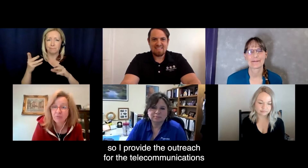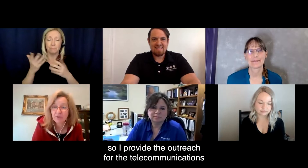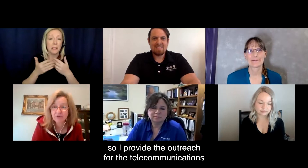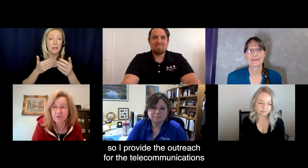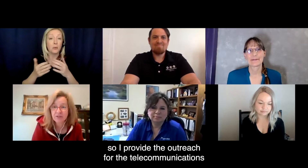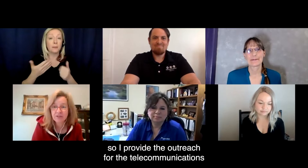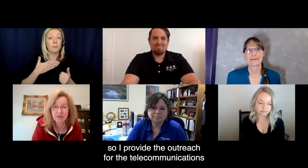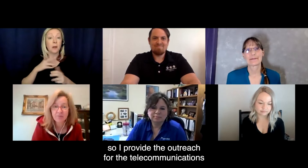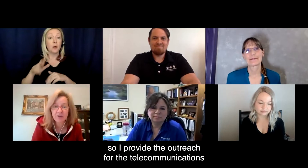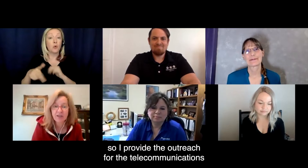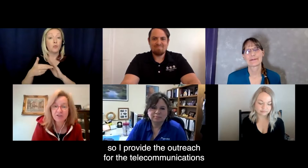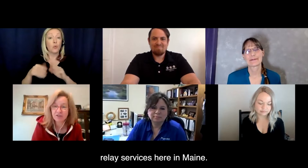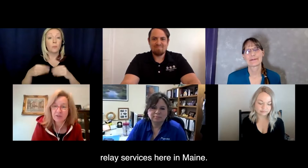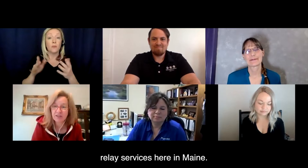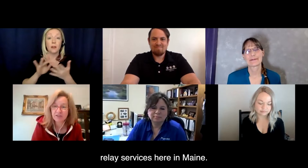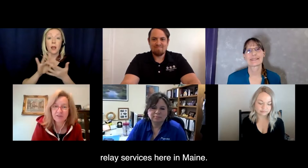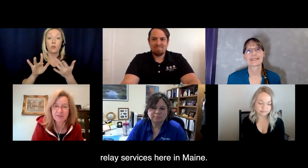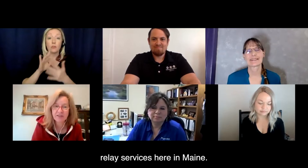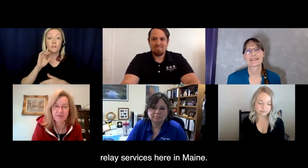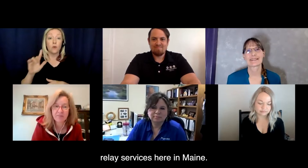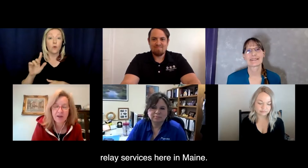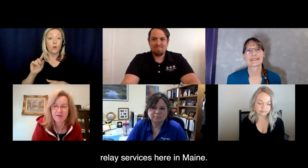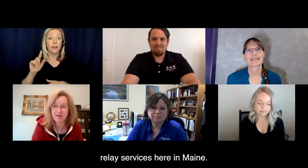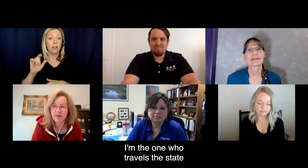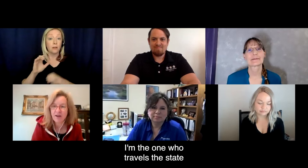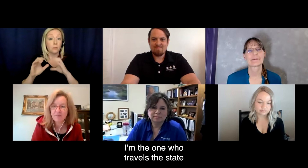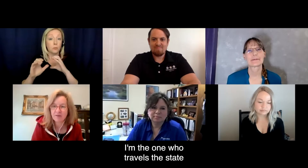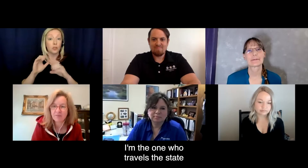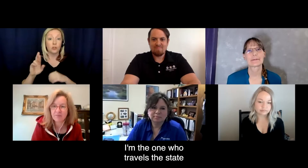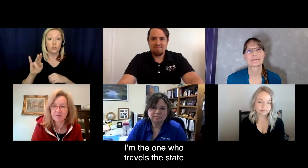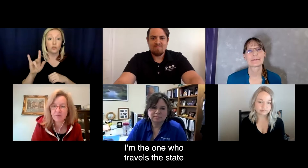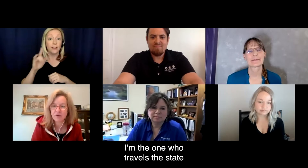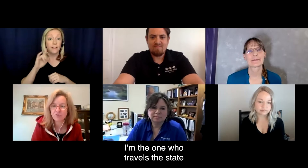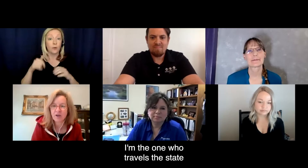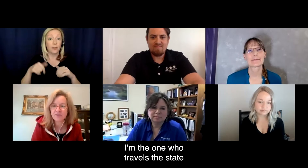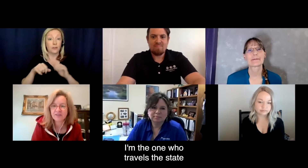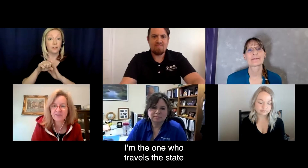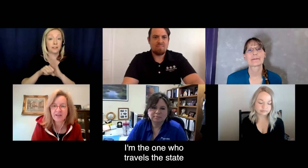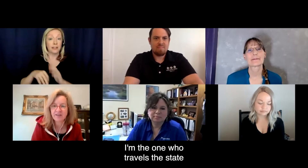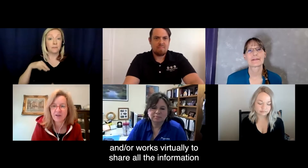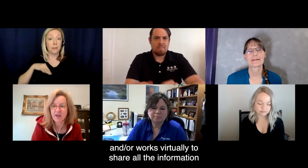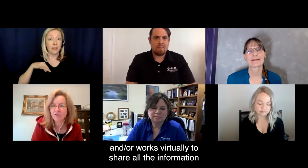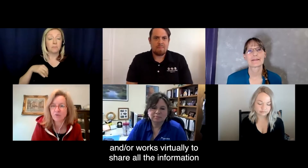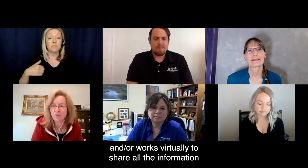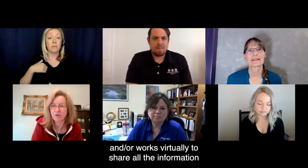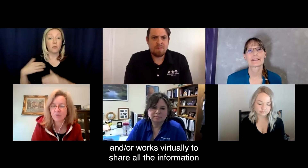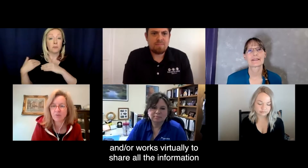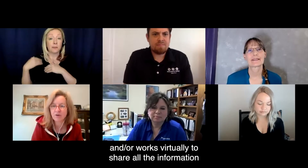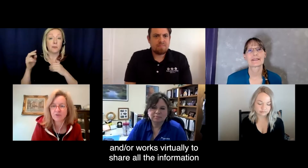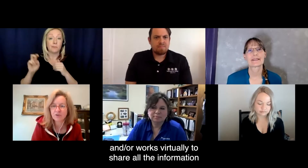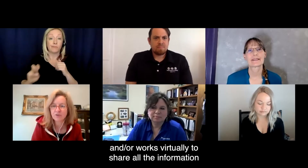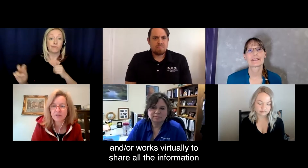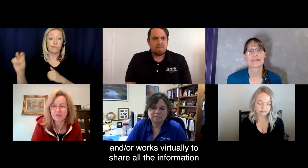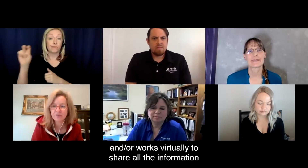the outreach for the telecommunications relay services here in Maine. I'm the one who travels the state and or